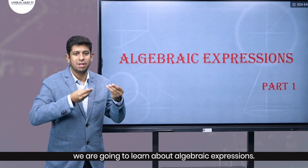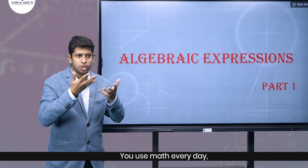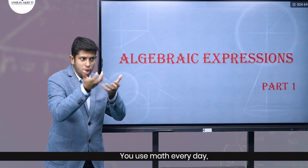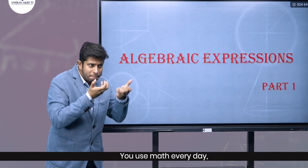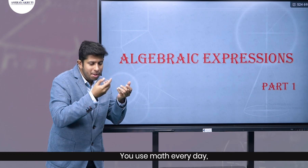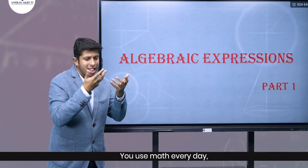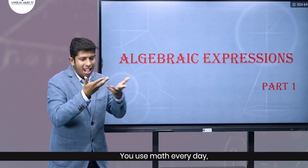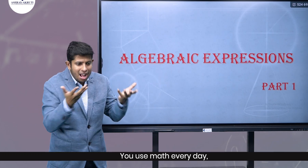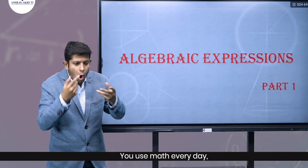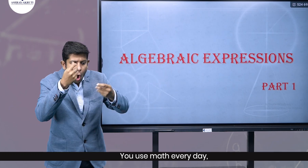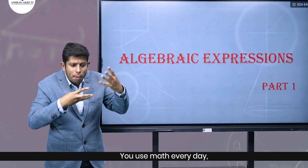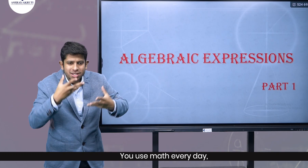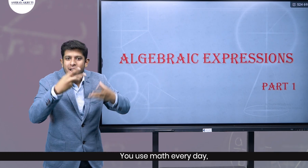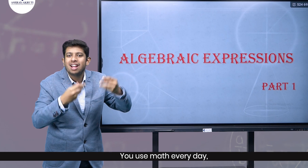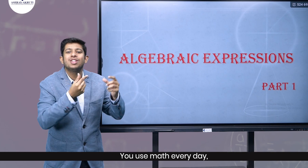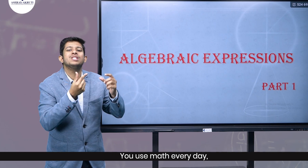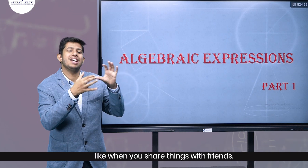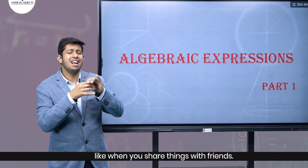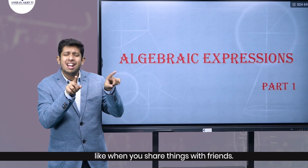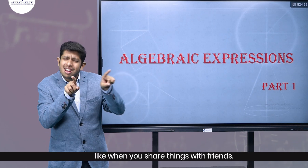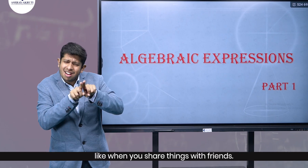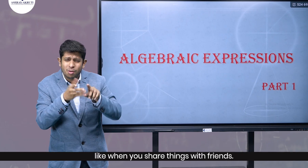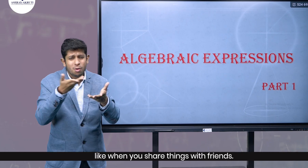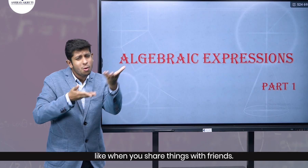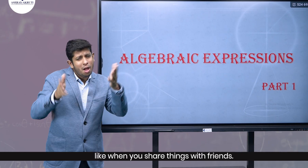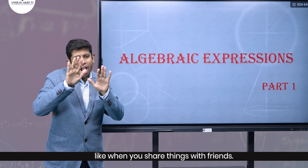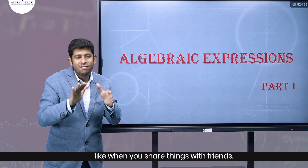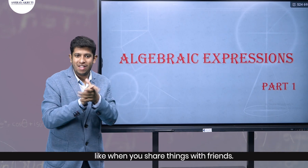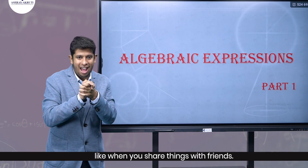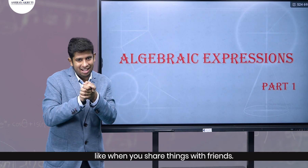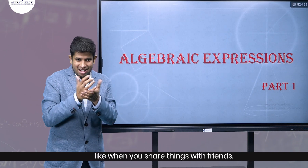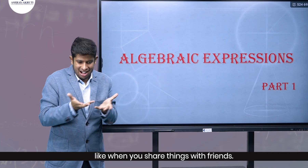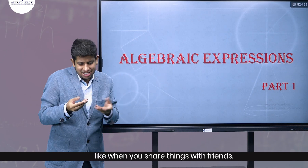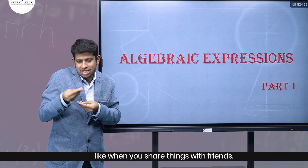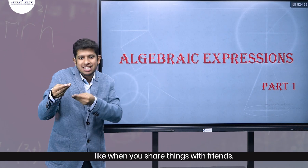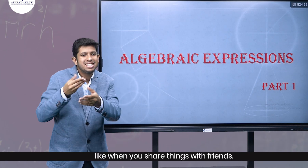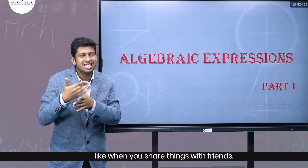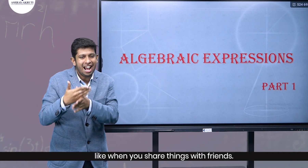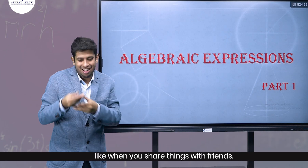You use math every day, like when you share things with friends.